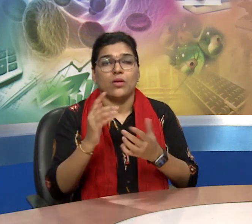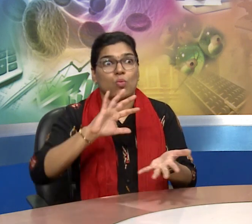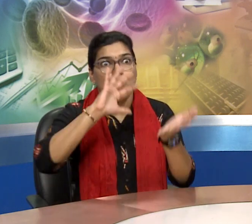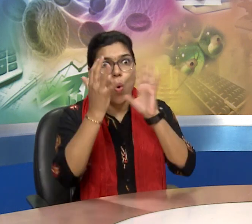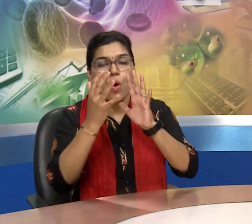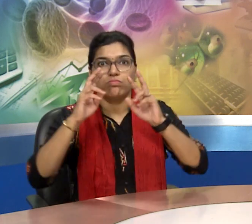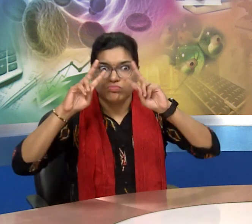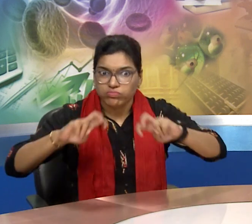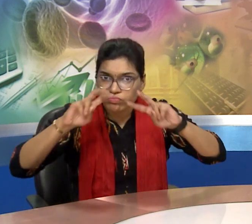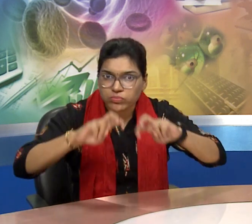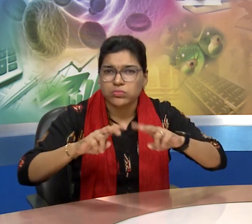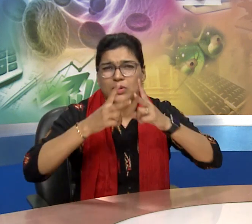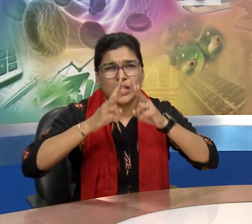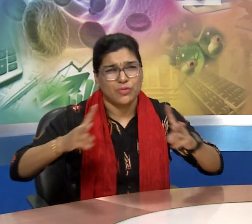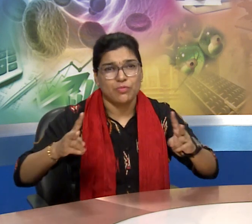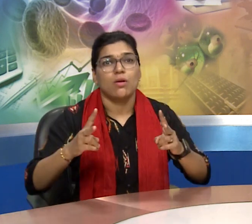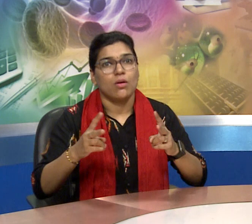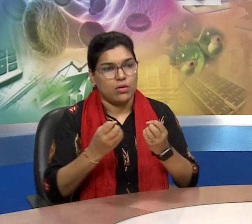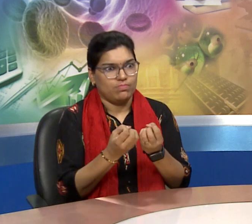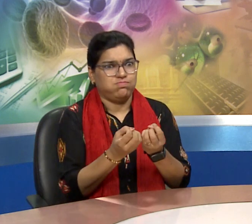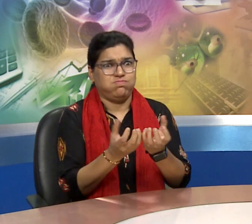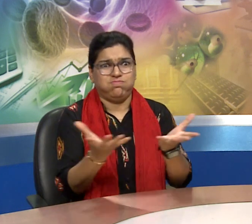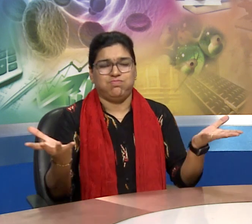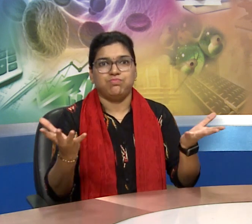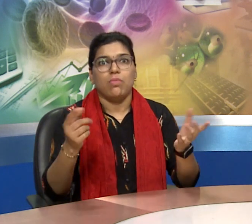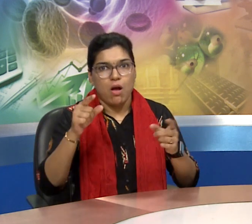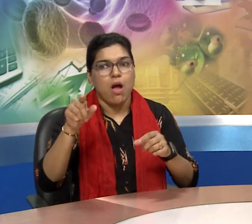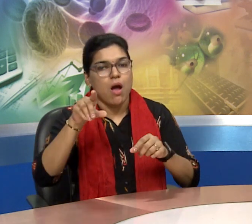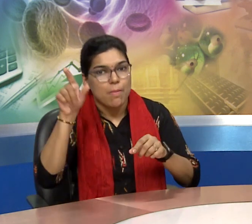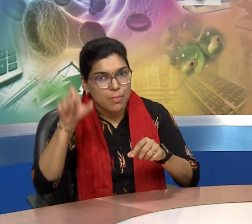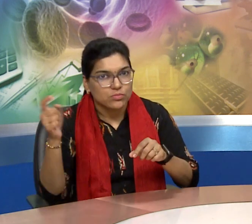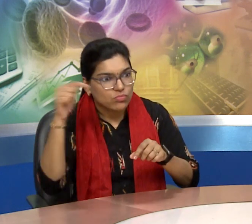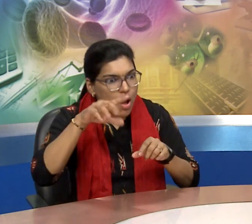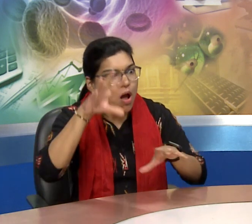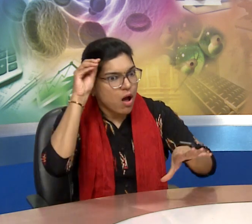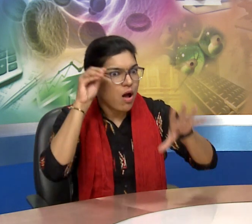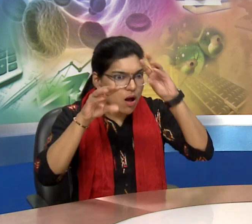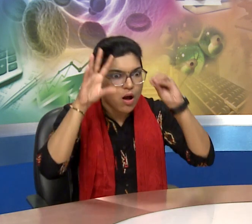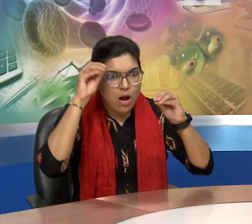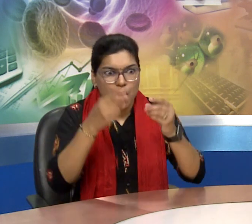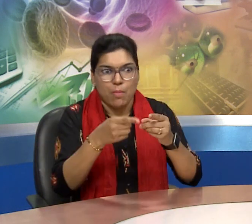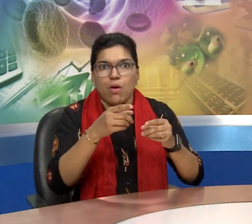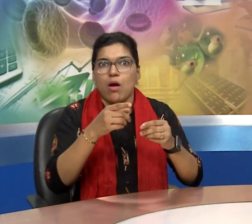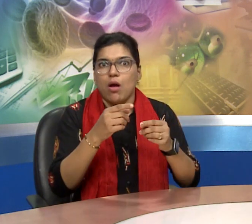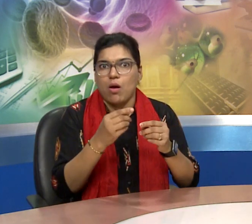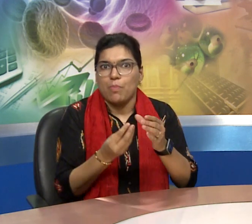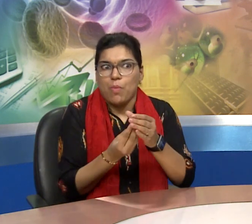on different subjects, research. There are so many things which a library do, or